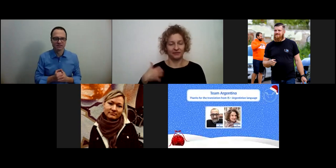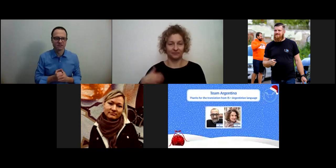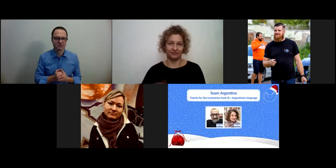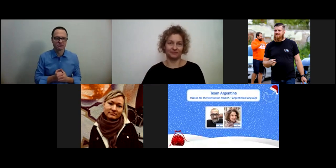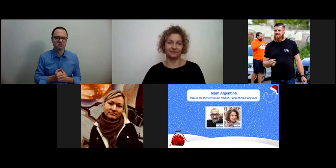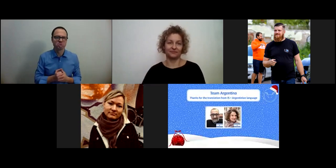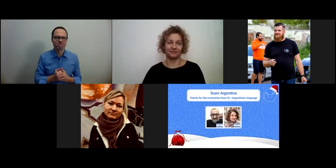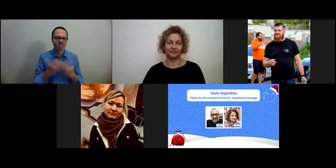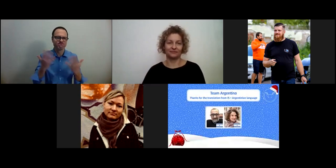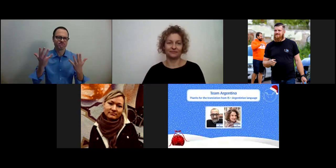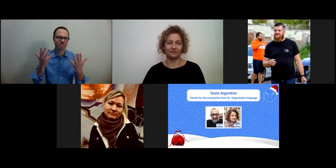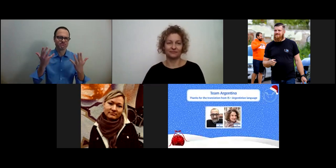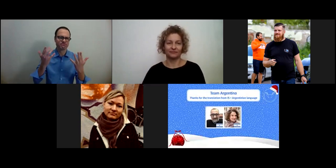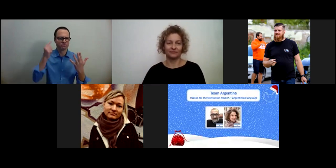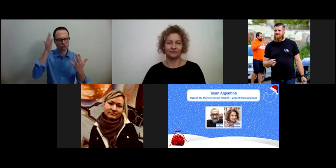Argentina.